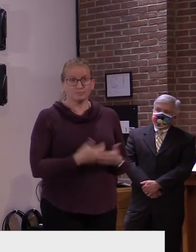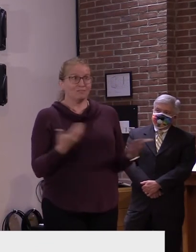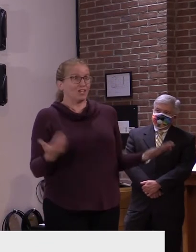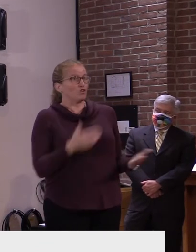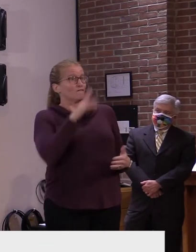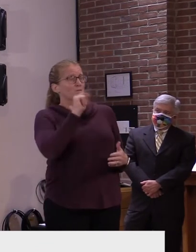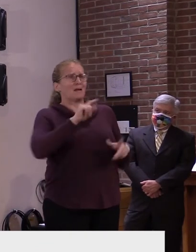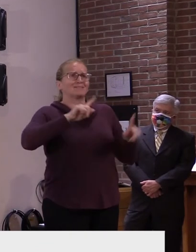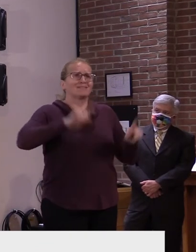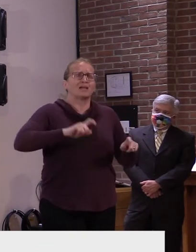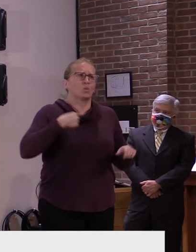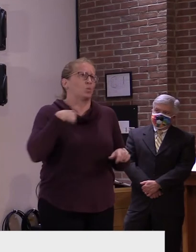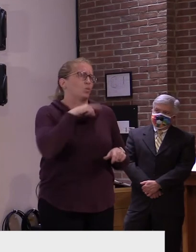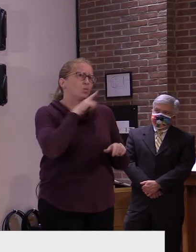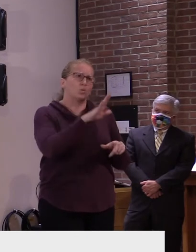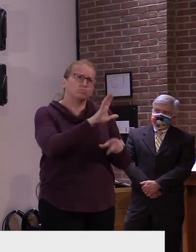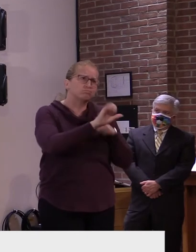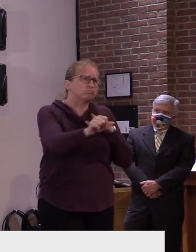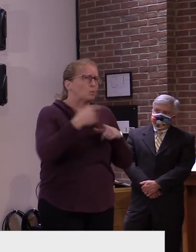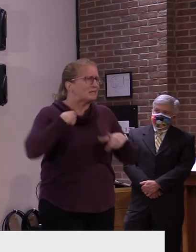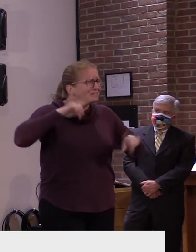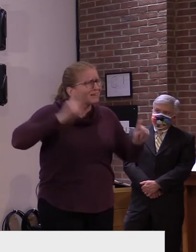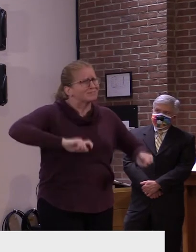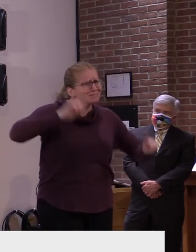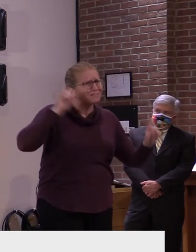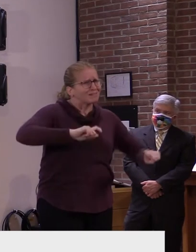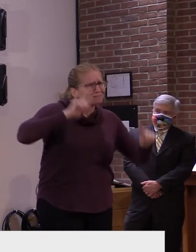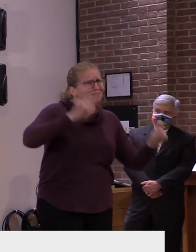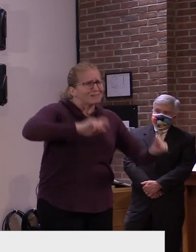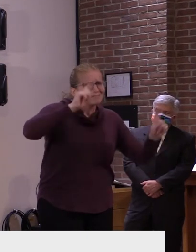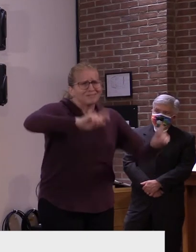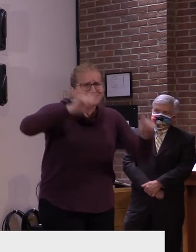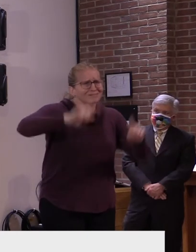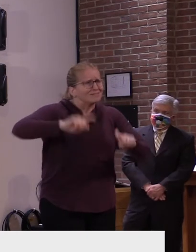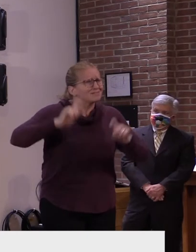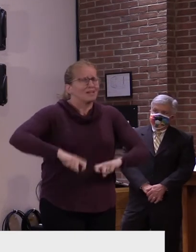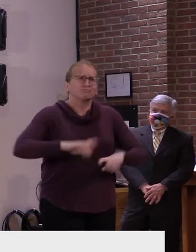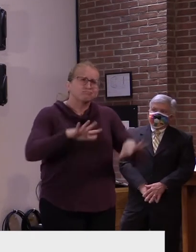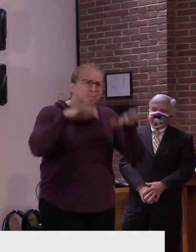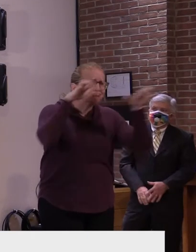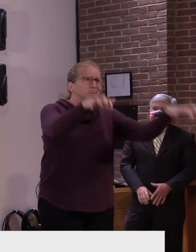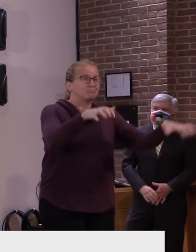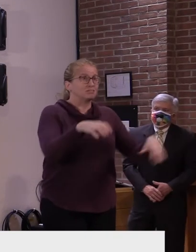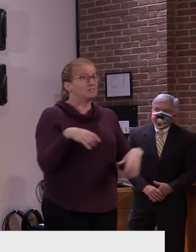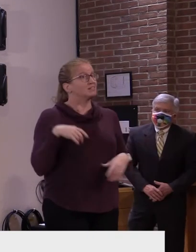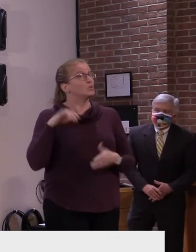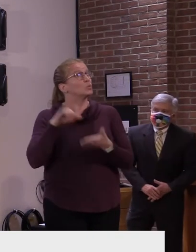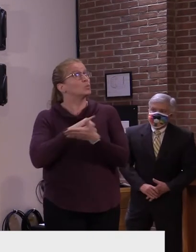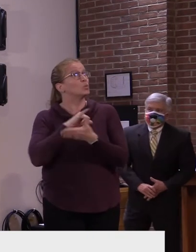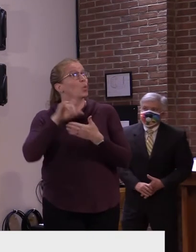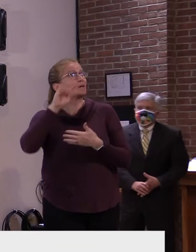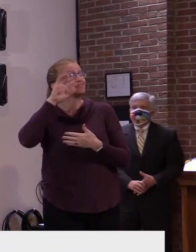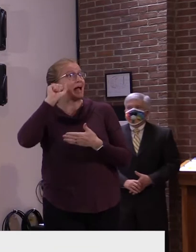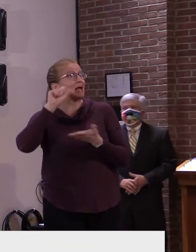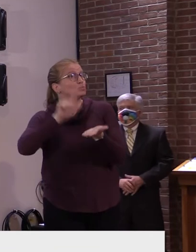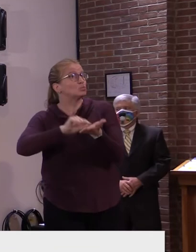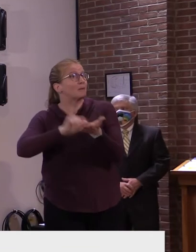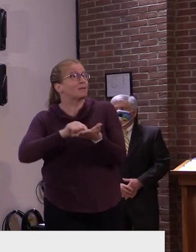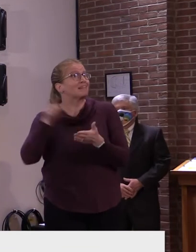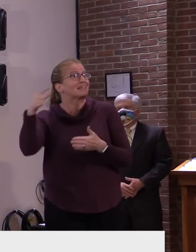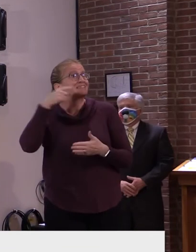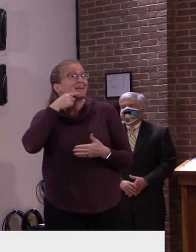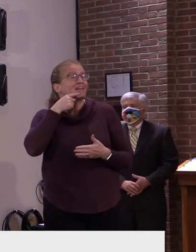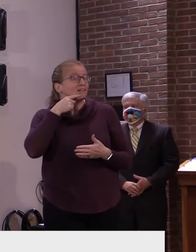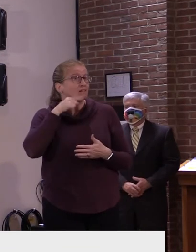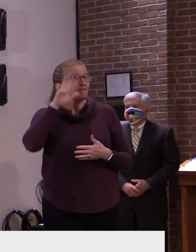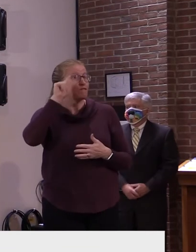robust according to the new york times we rank number one and are at